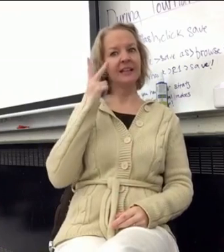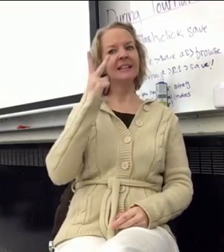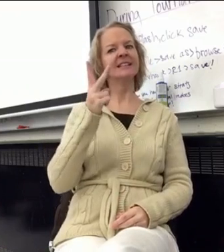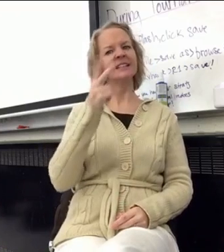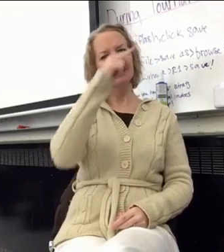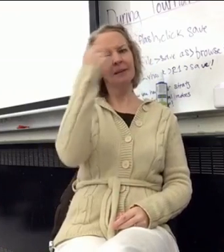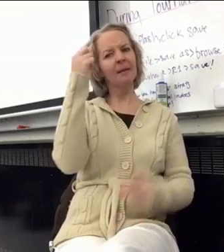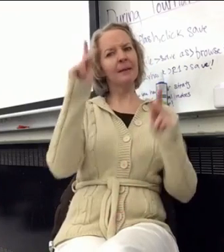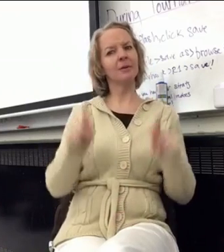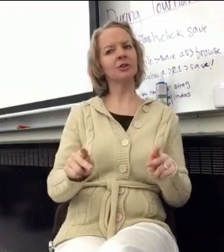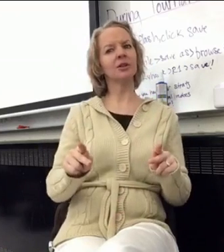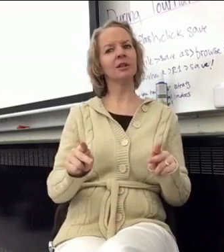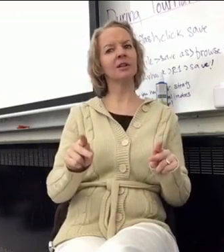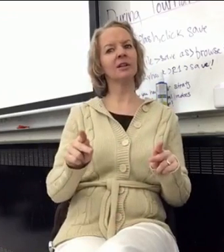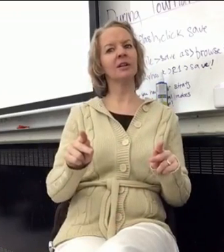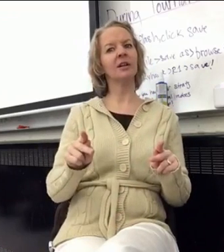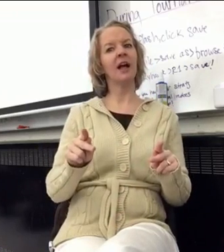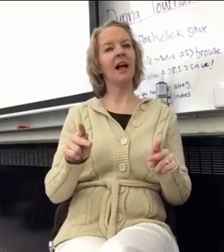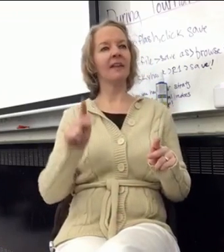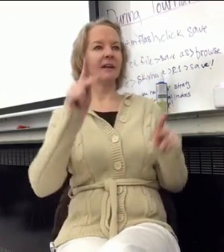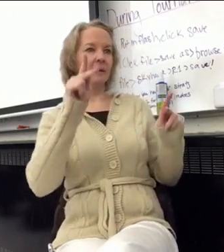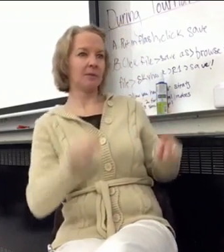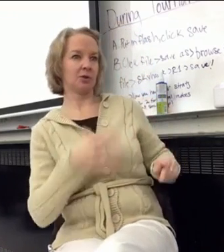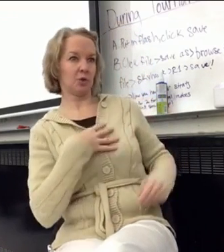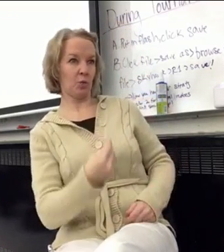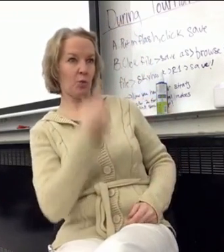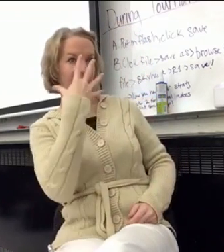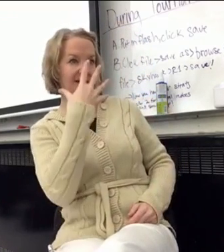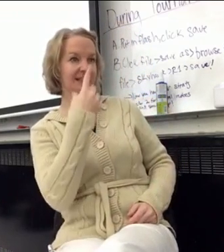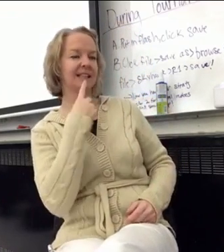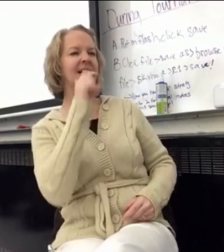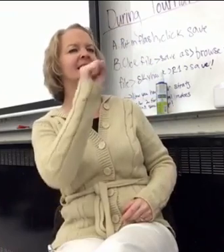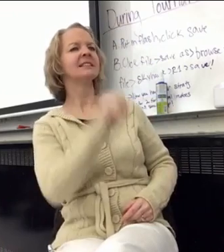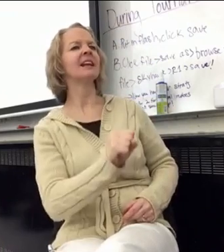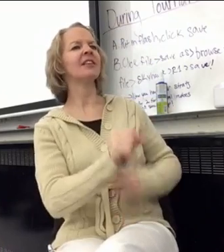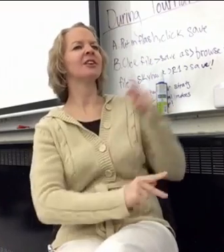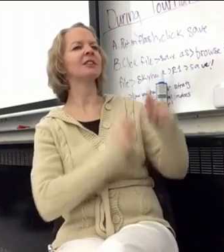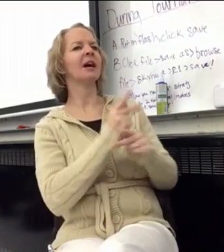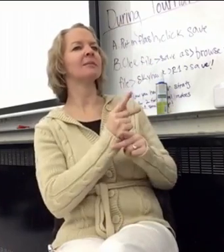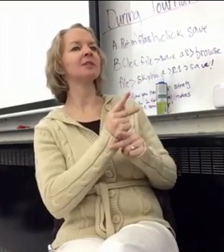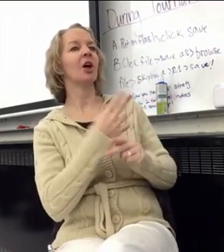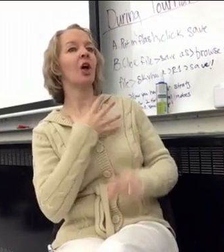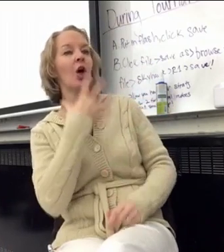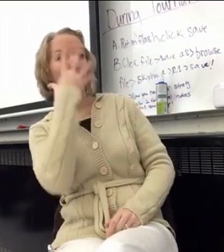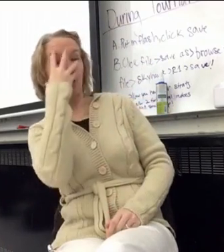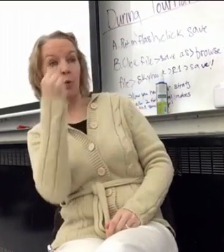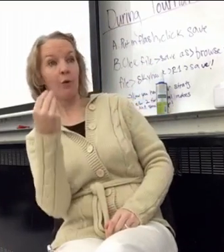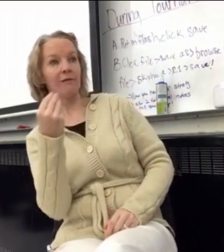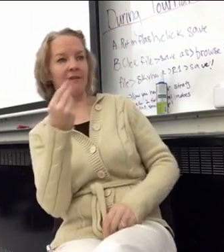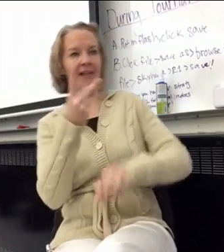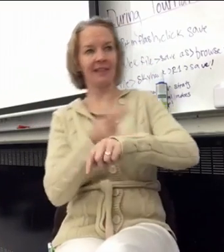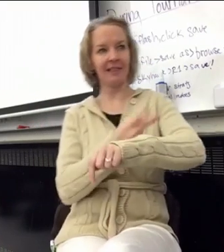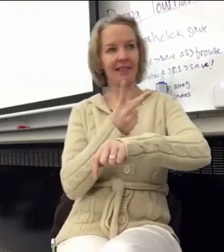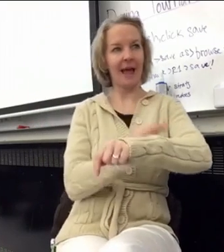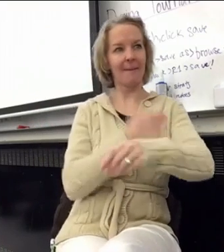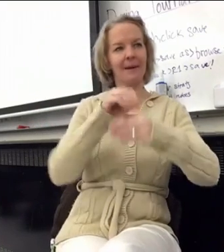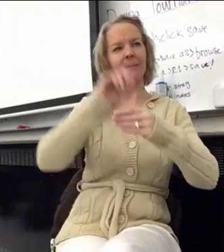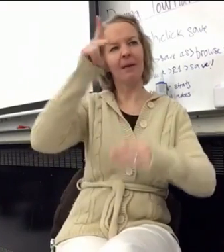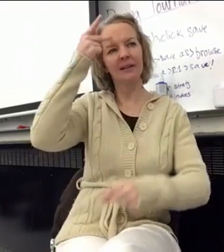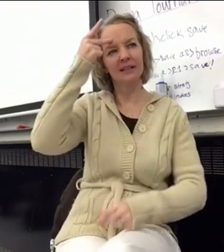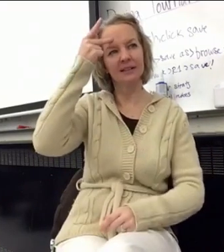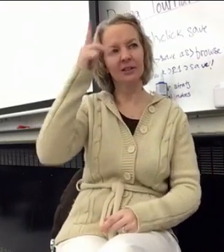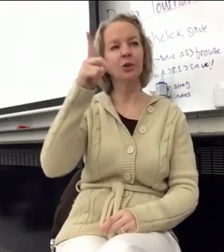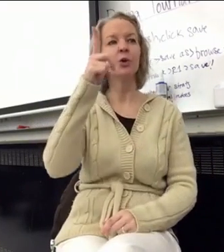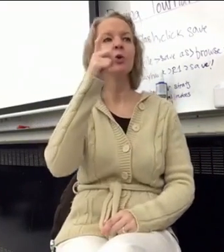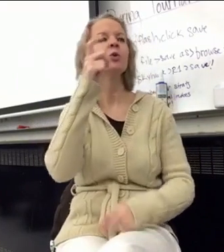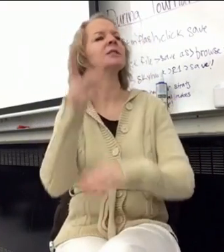African American, you have somebody who's white, and it says Southern types, the wolf and the lamb in politics. Who in this picture